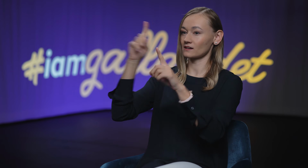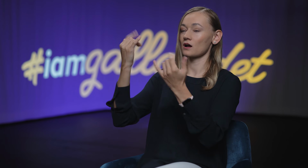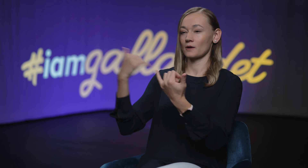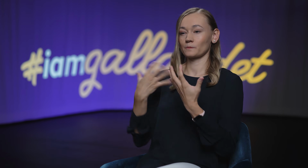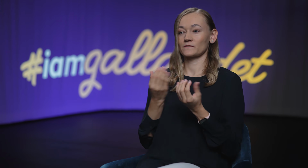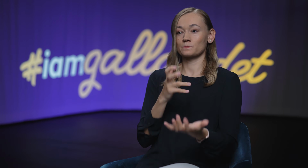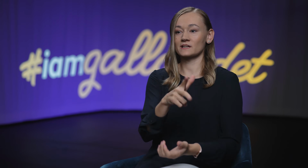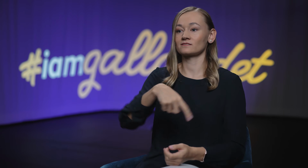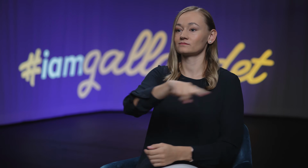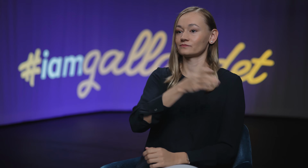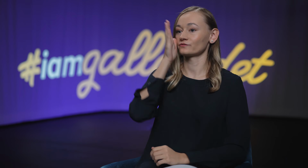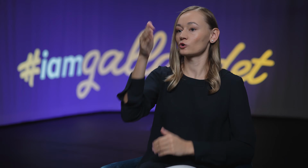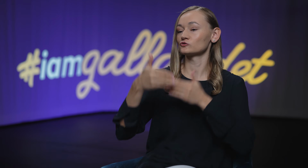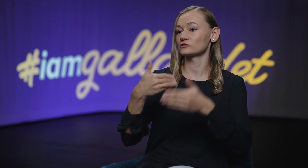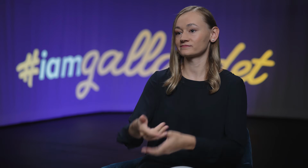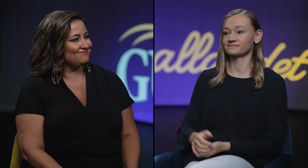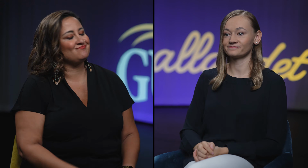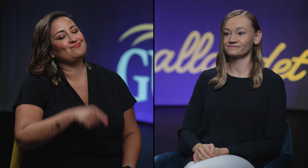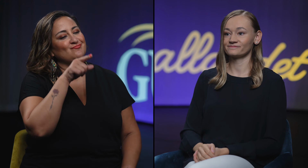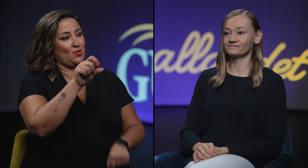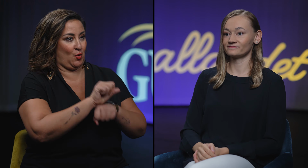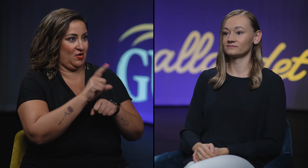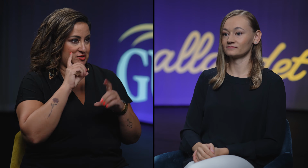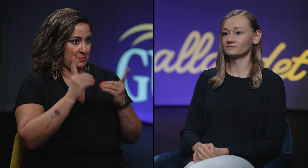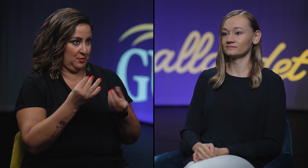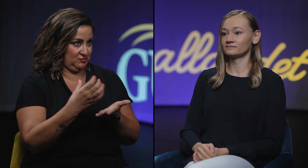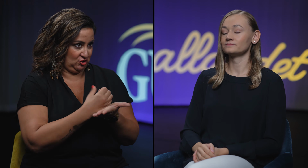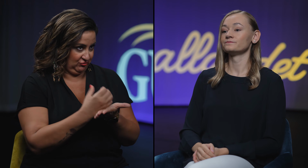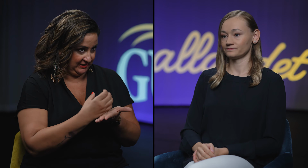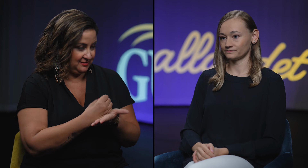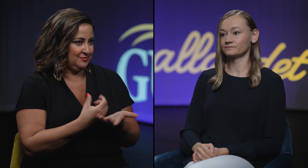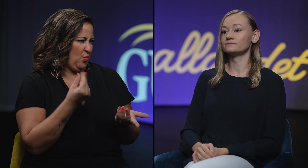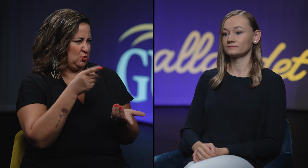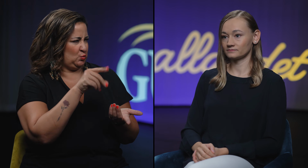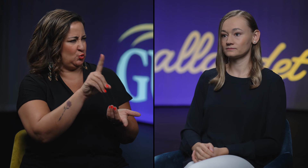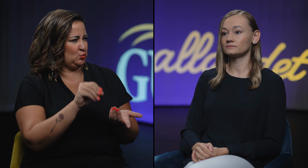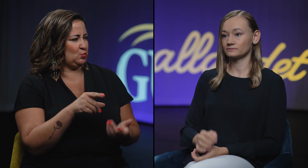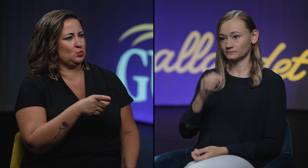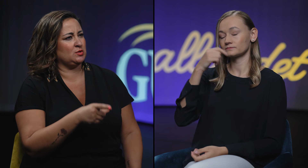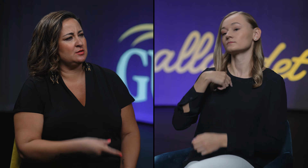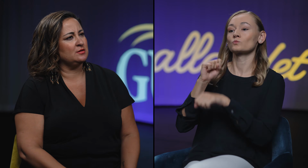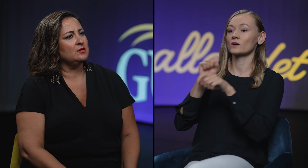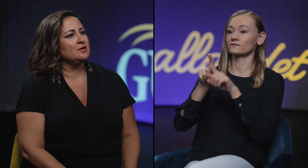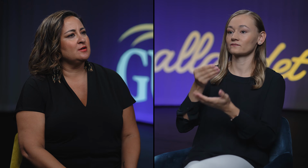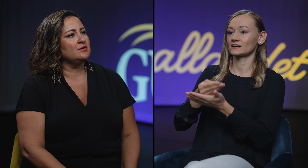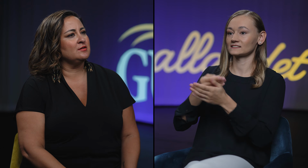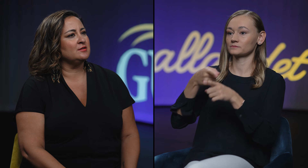succeed. I want to give back to the future generation. You work for the Department of Treasury. What do you do? I work as a financial